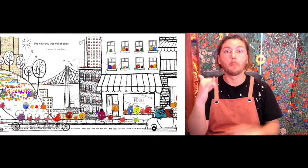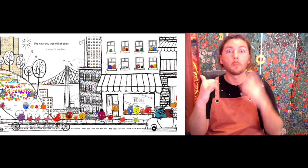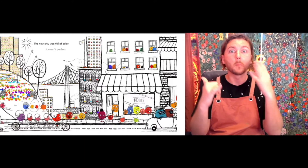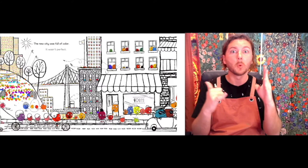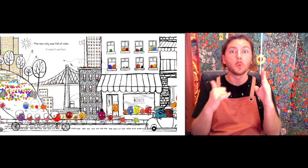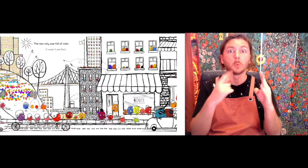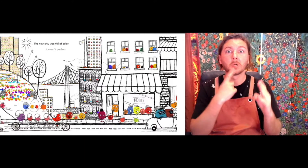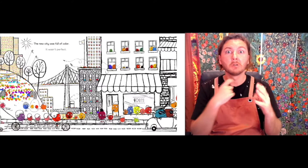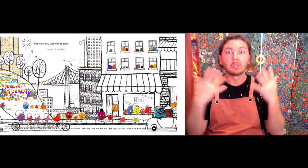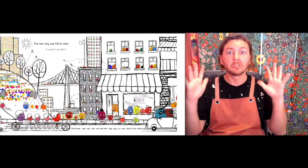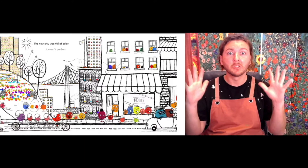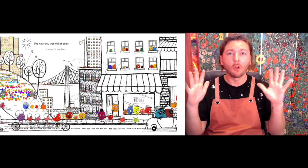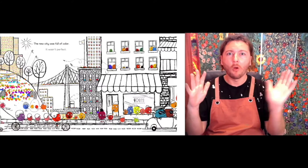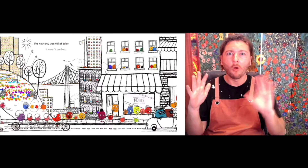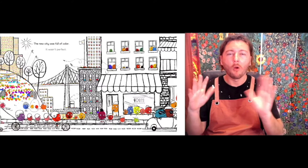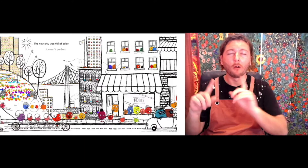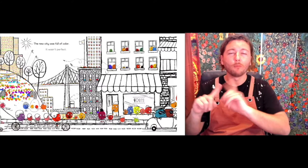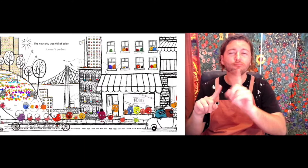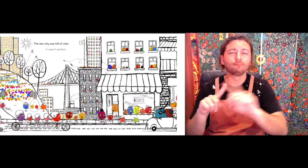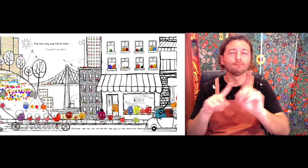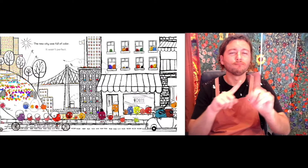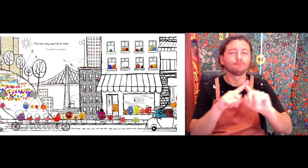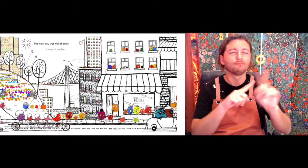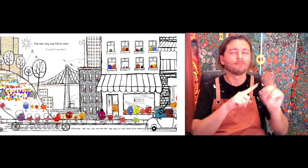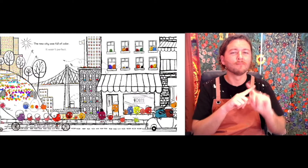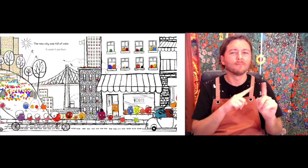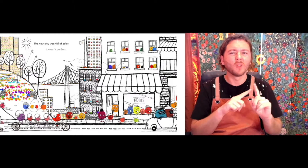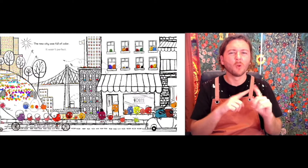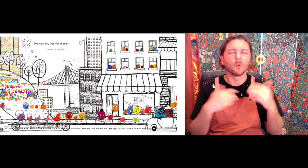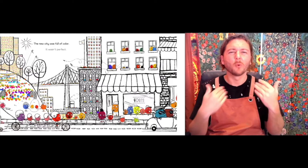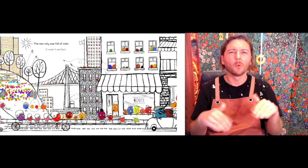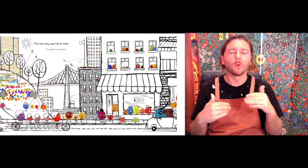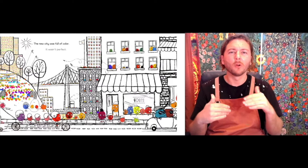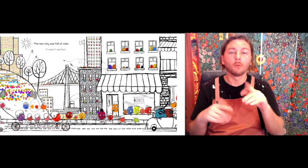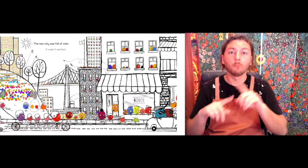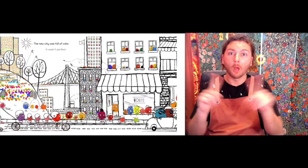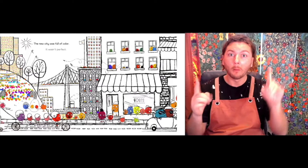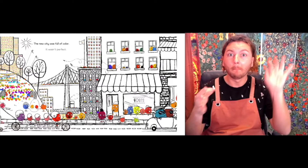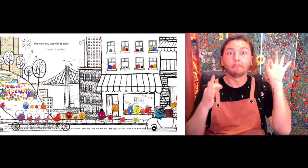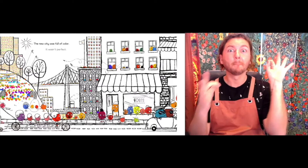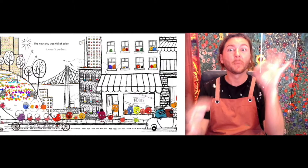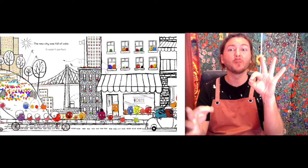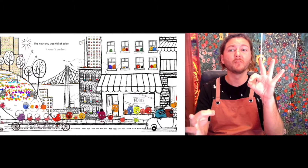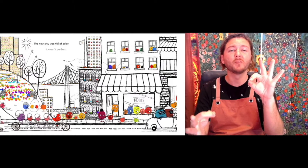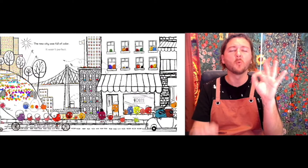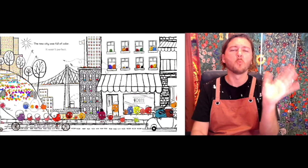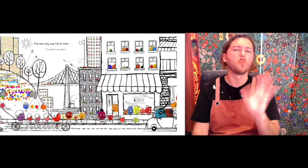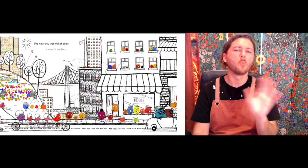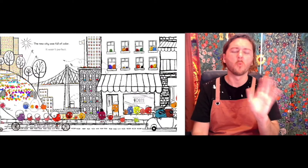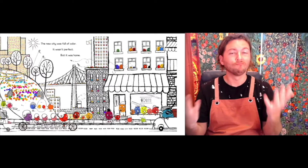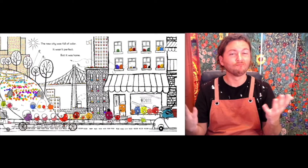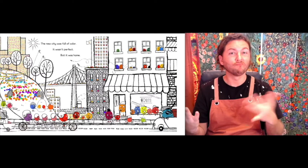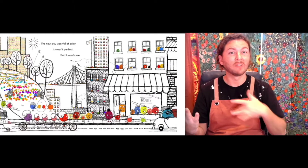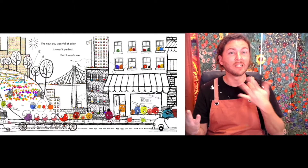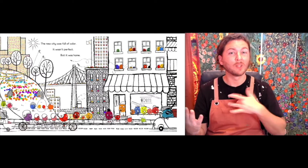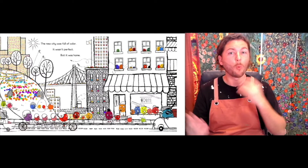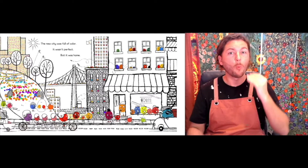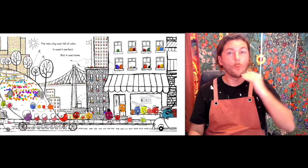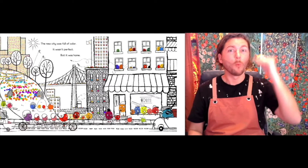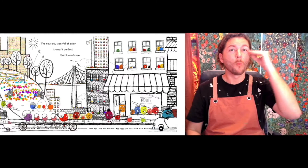color. You see yellows. It wasn't just yellow, blue, and red. You had such a variety of different colors. Granted, it was not